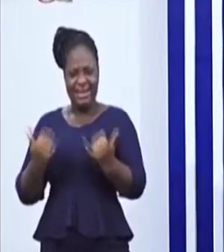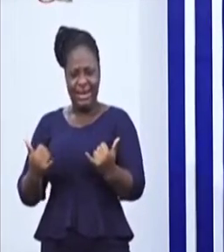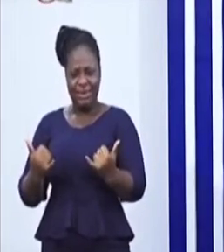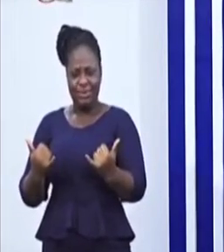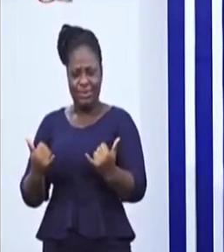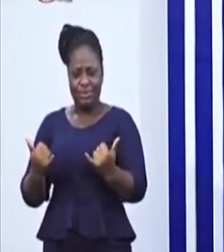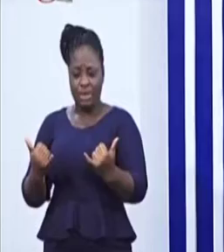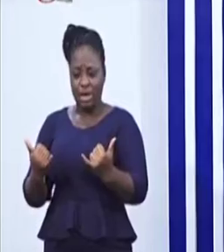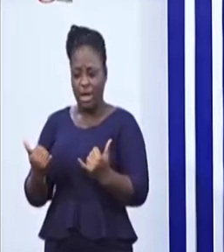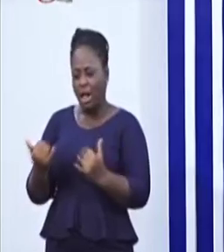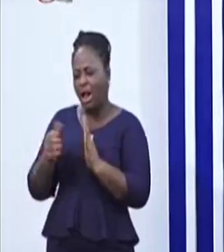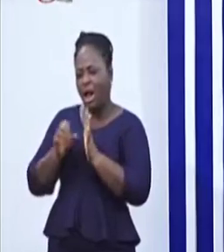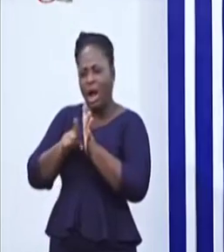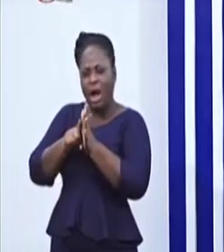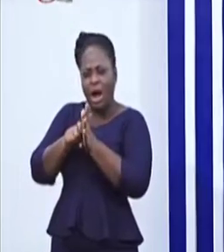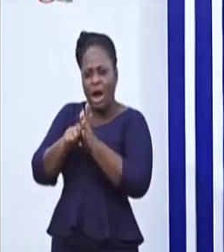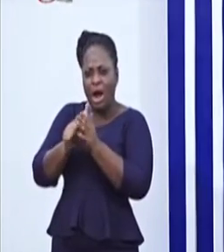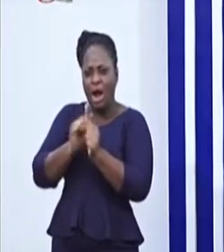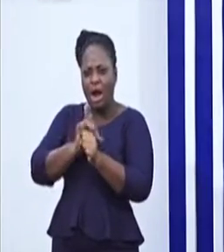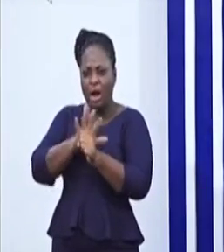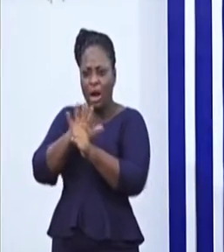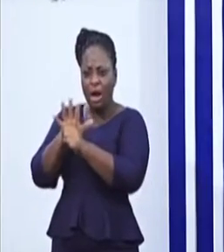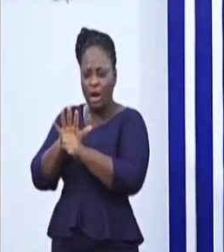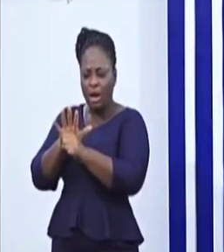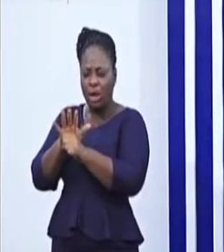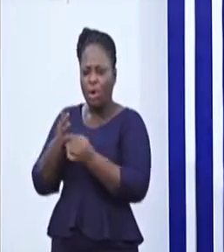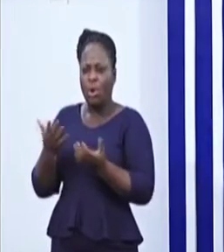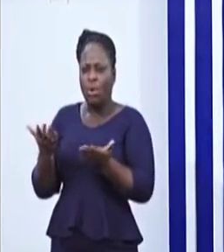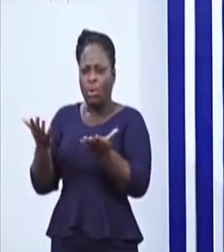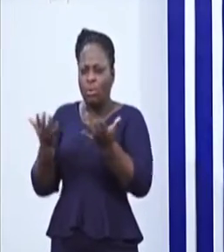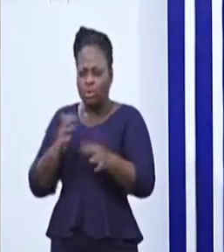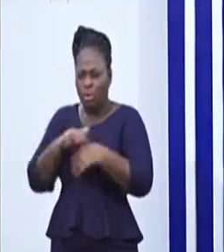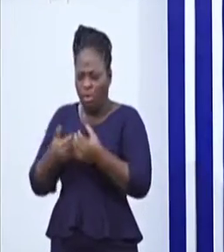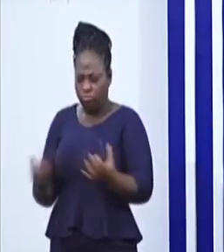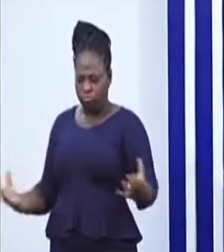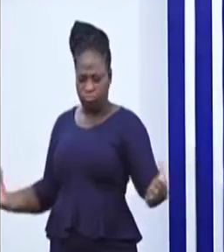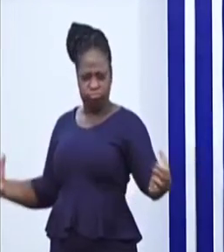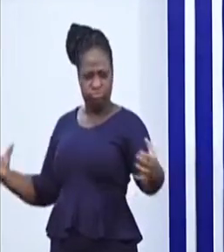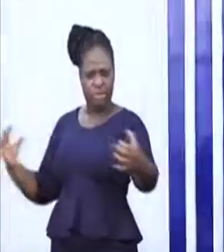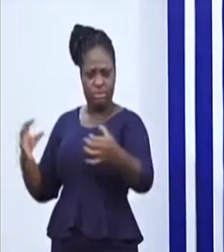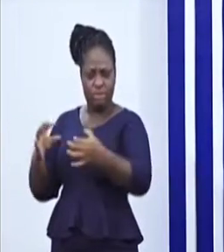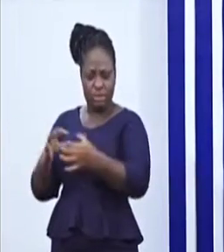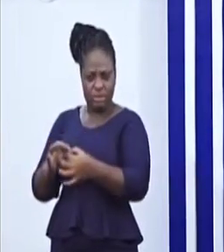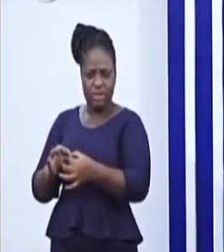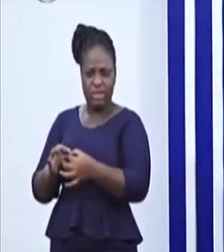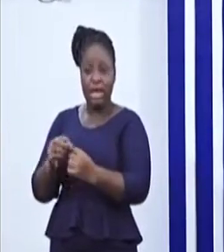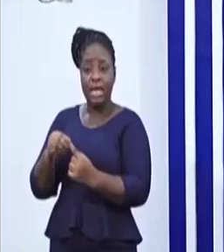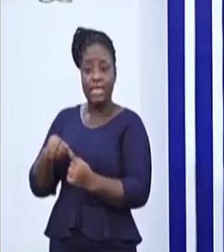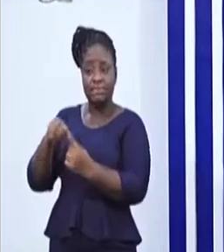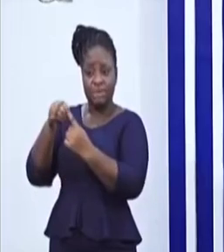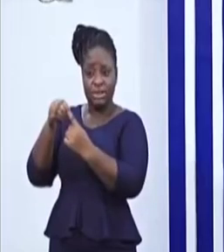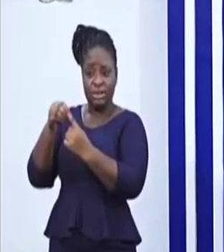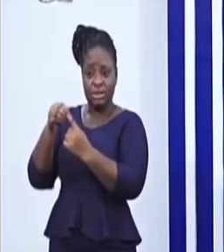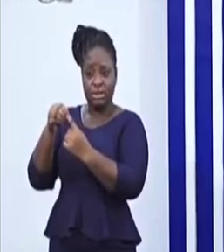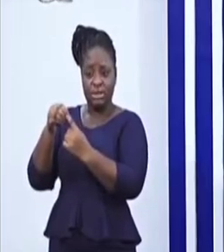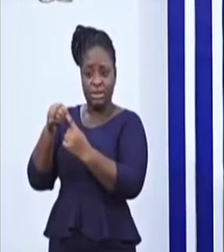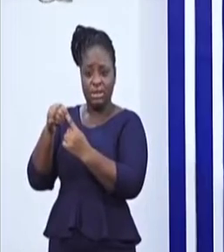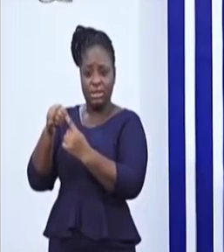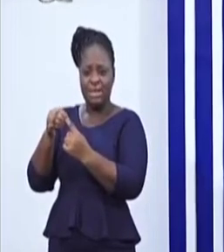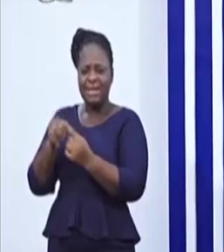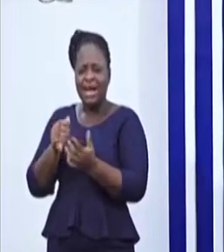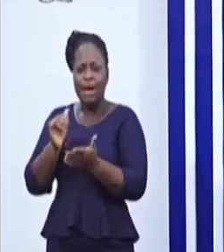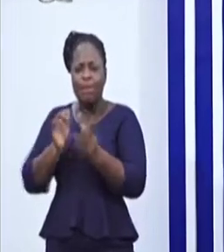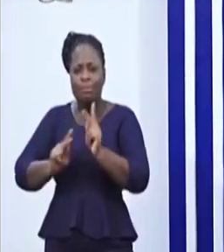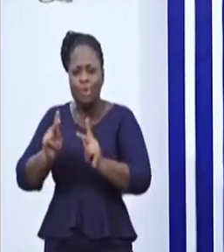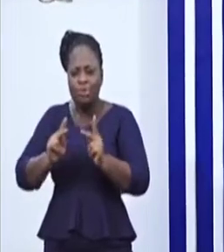the COVID-19 implies an all-embracing approach, but particularly an approach that speaks the